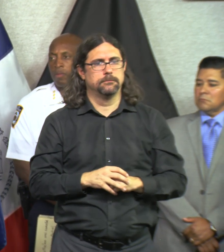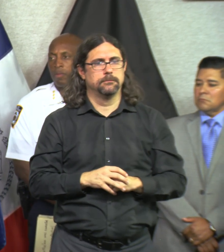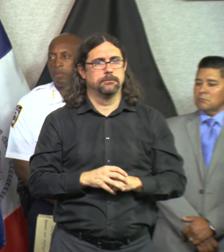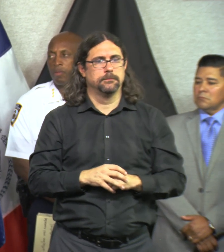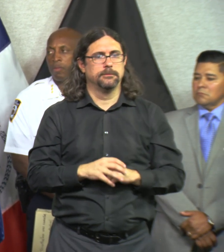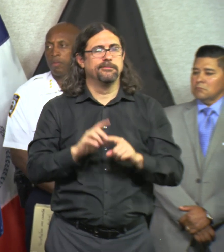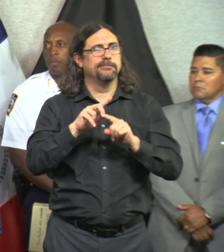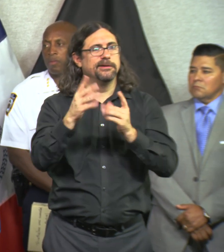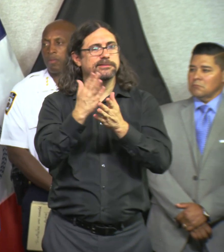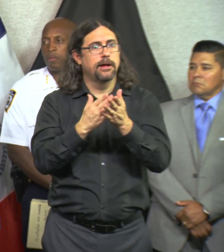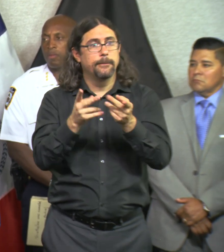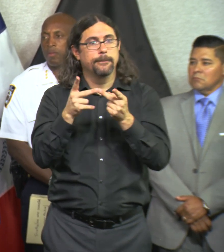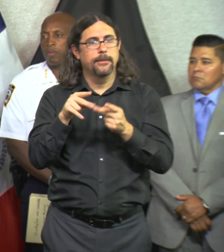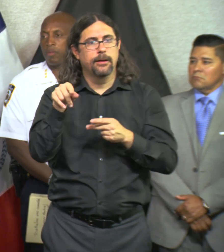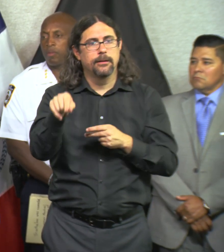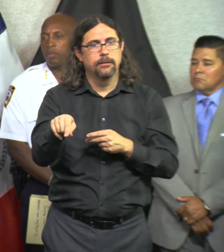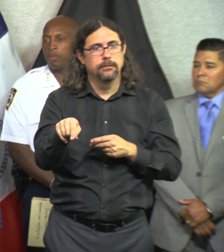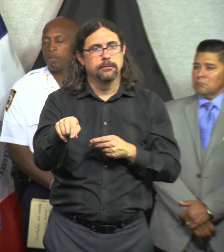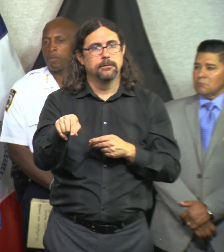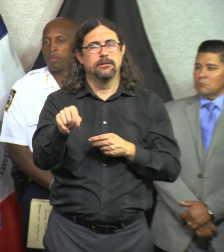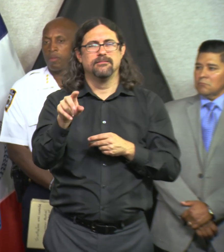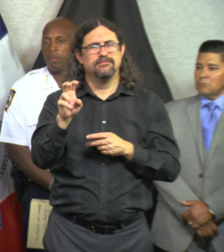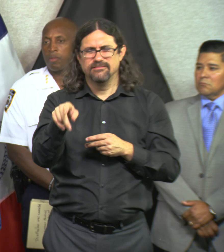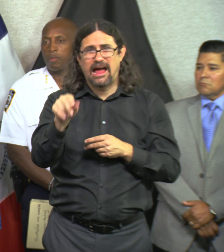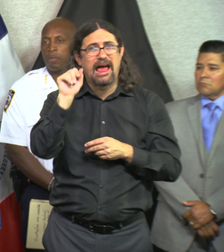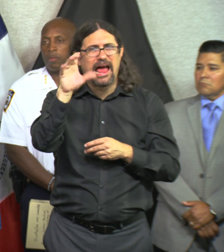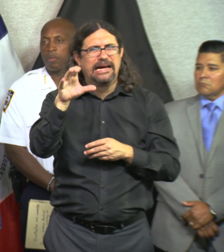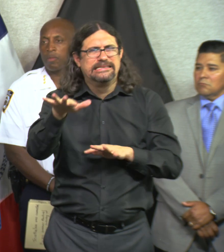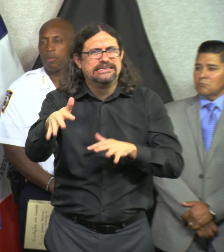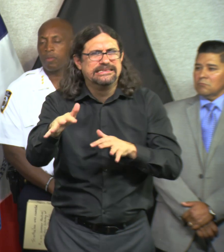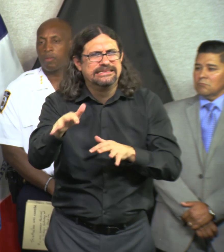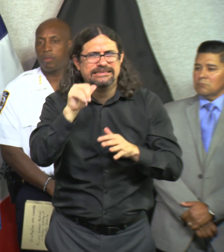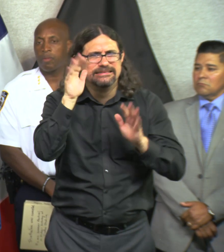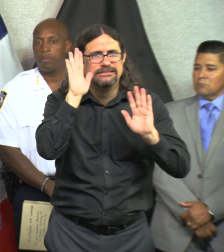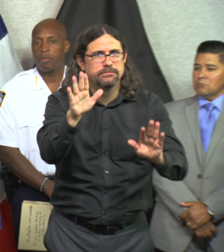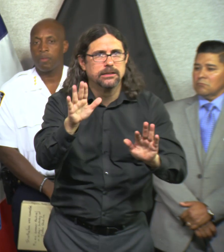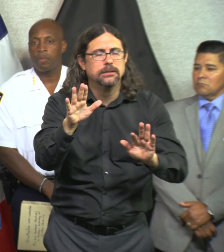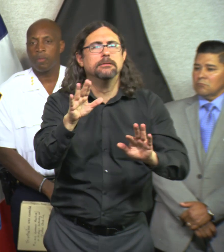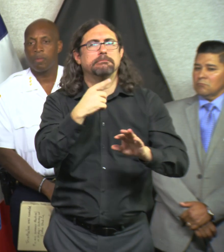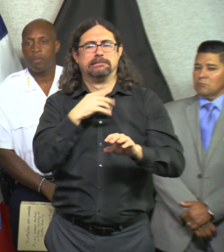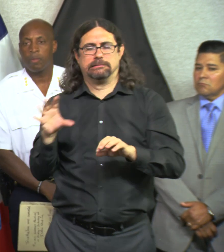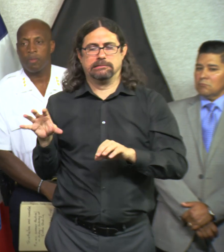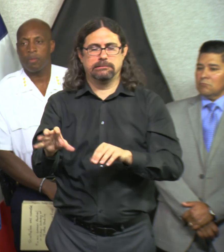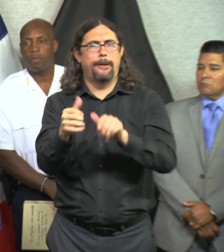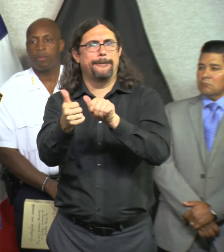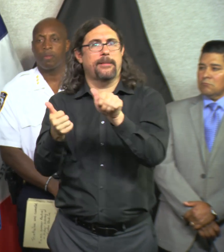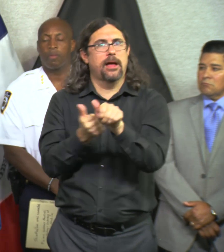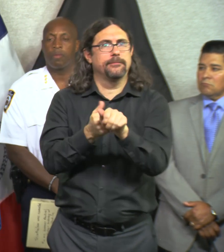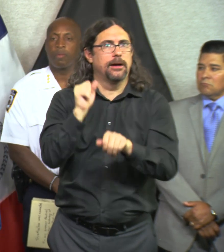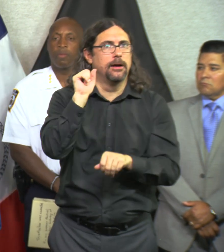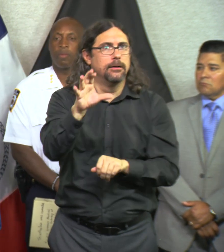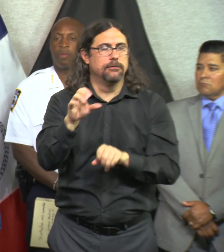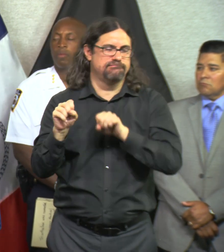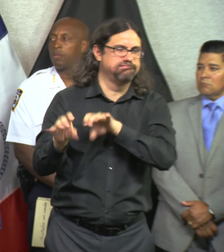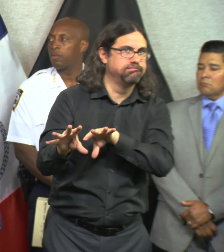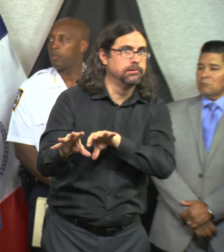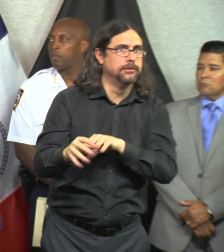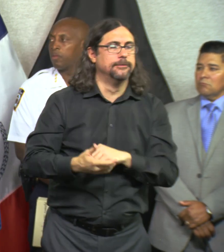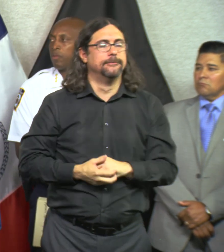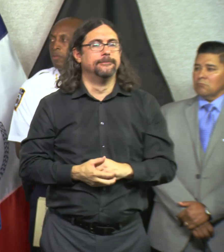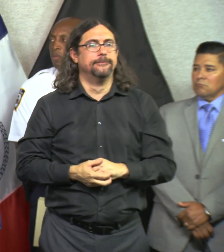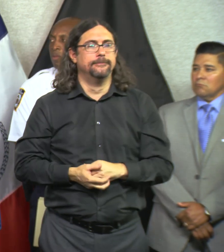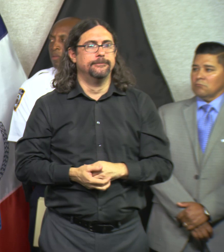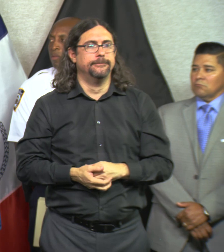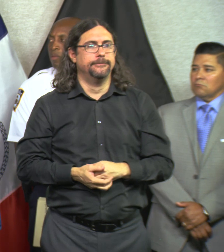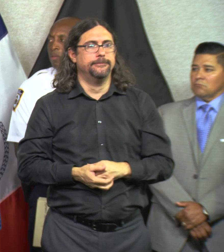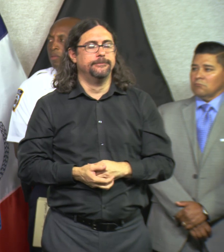So as of like 20 minutes ago, 2 were down. They're back online with portable units. So right now, all are working, all are